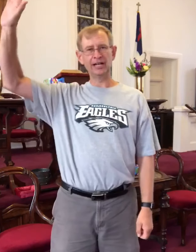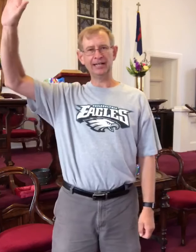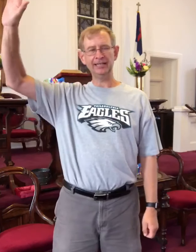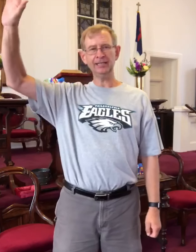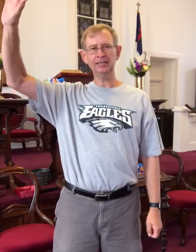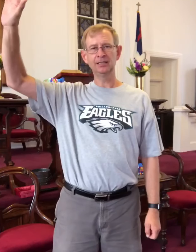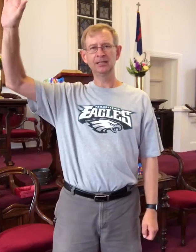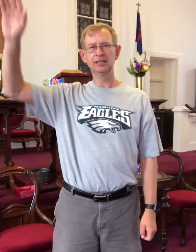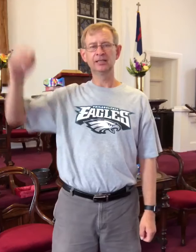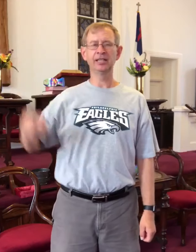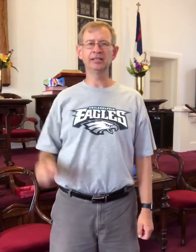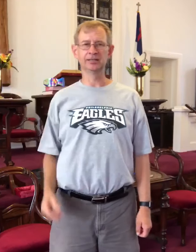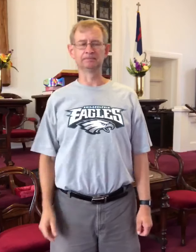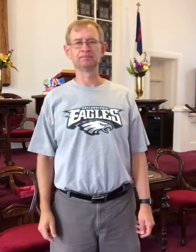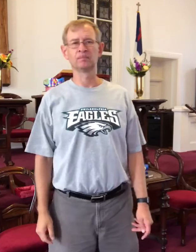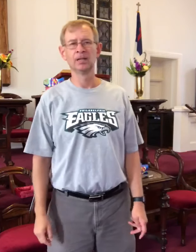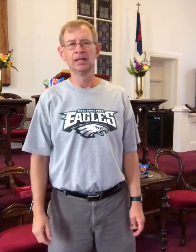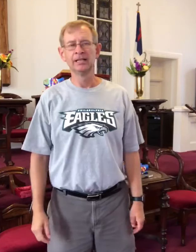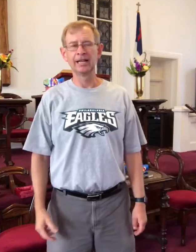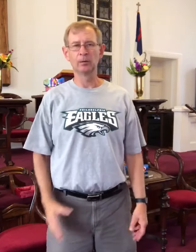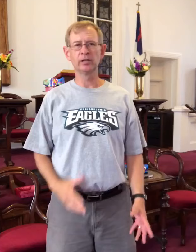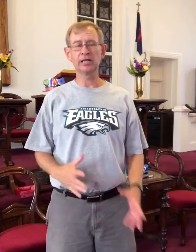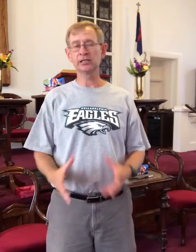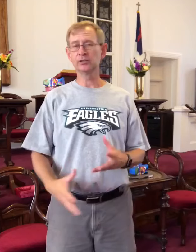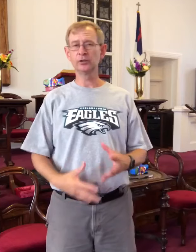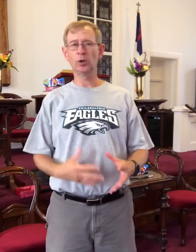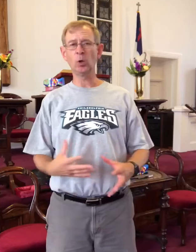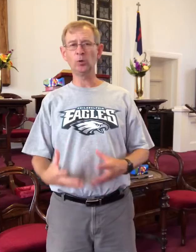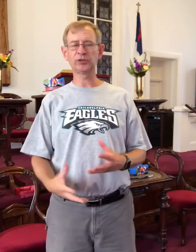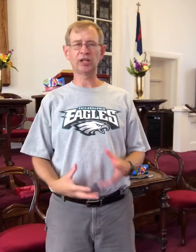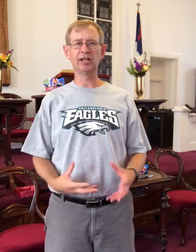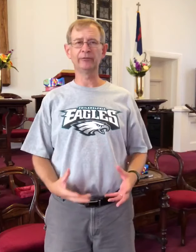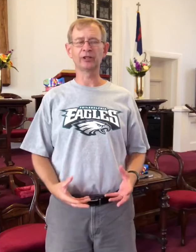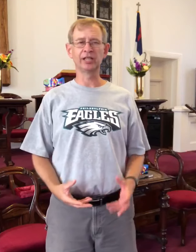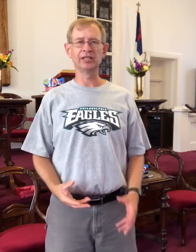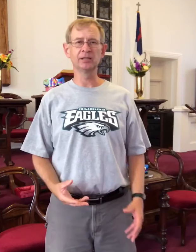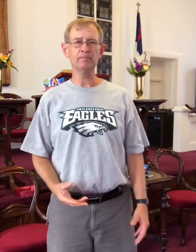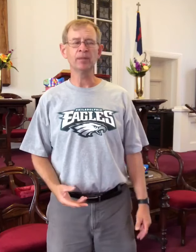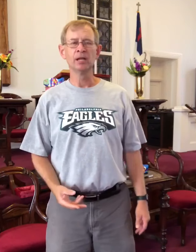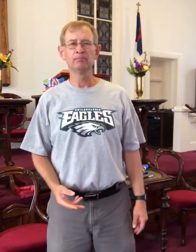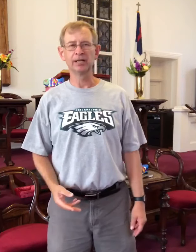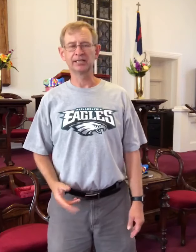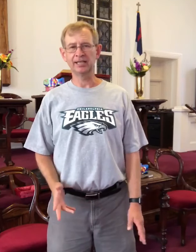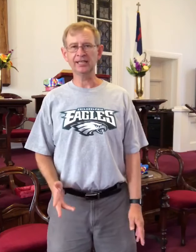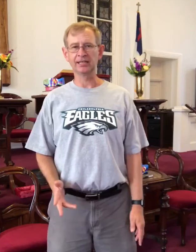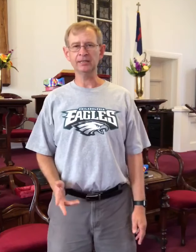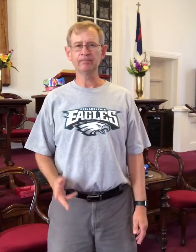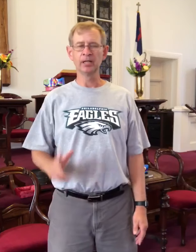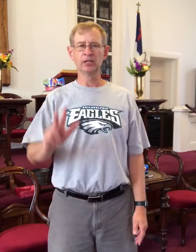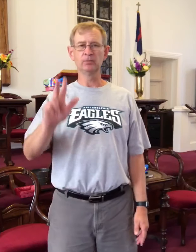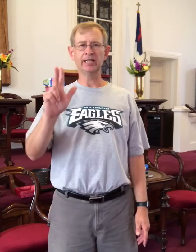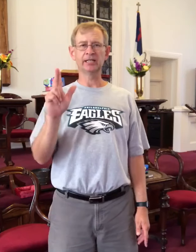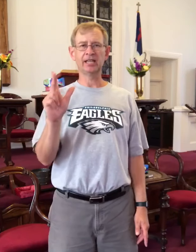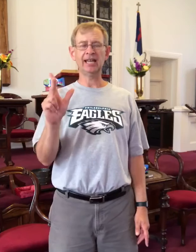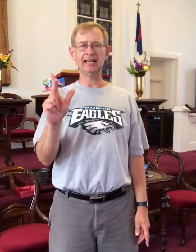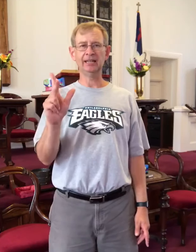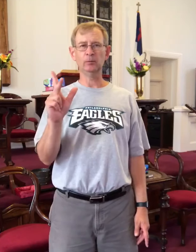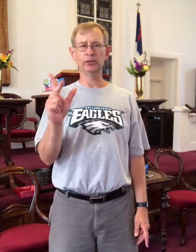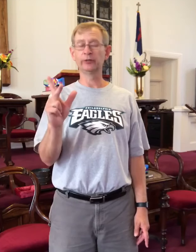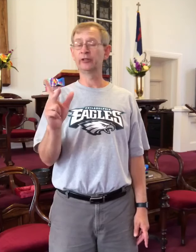Thy kingdom. Now, we're not going to do the whole sign for kingdom, but king, you make a K with your